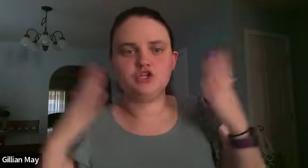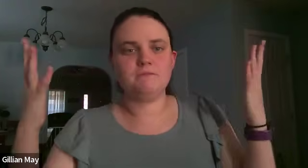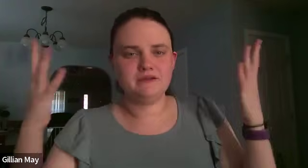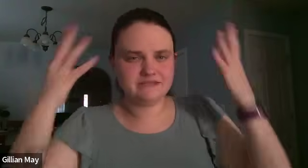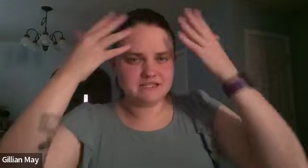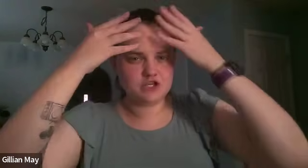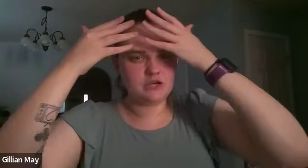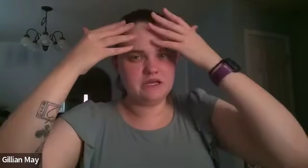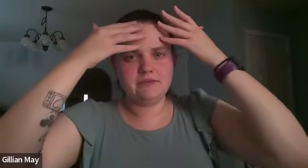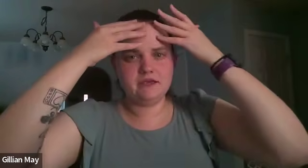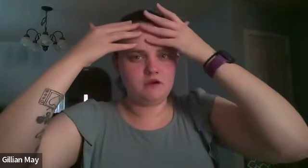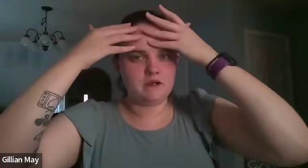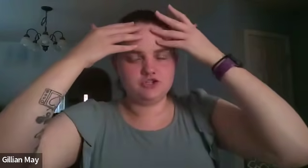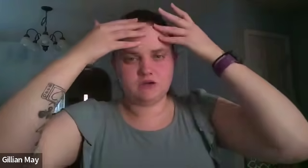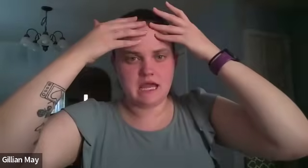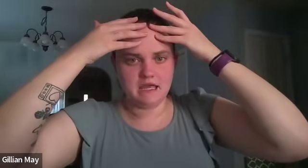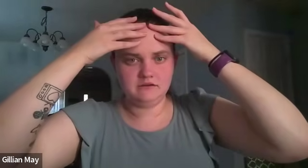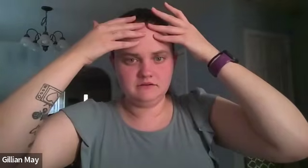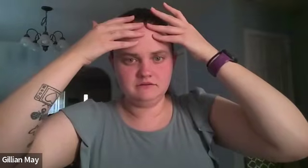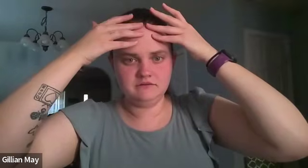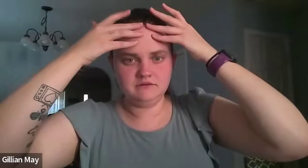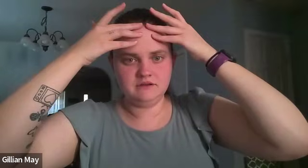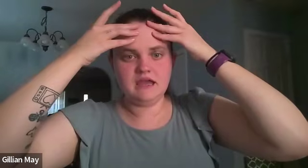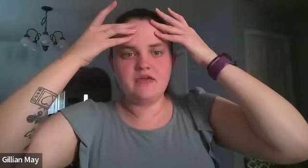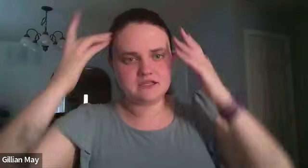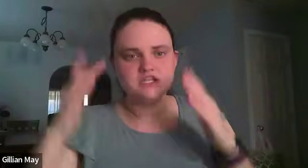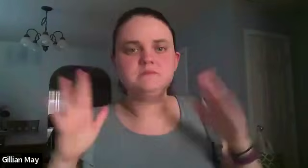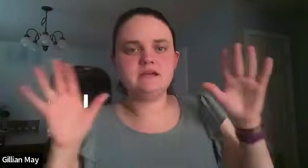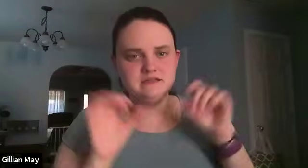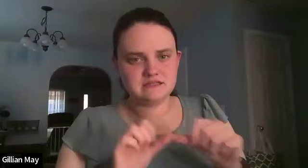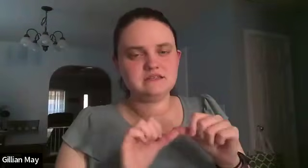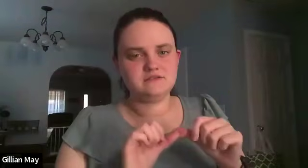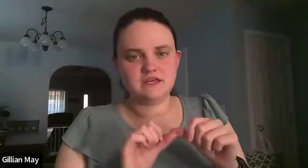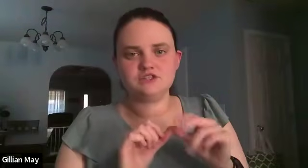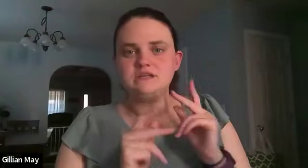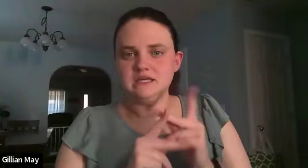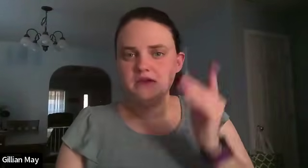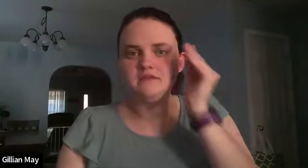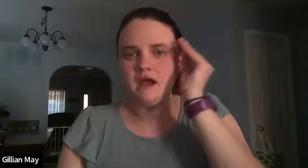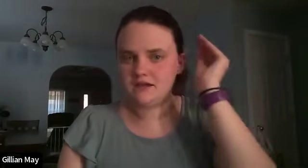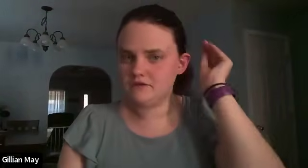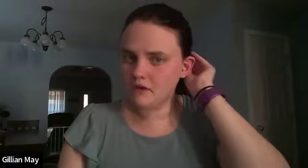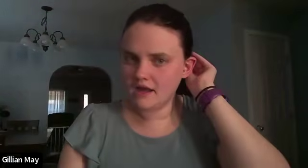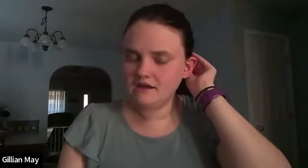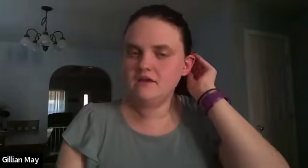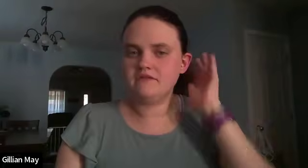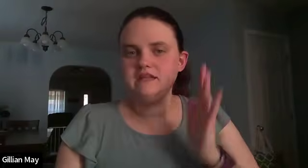Your male signs are going to be up here around your head. And that's going to be a consistent thing. So keep that in the back of your mind. That